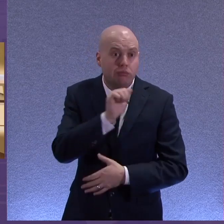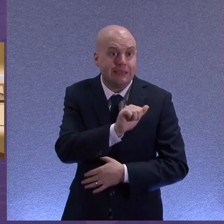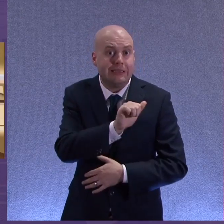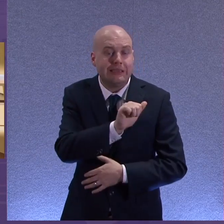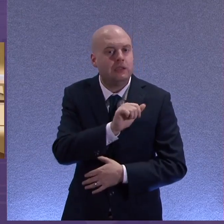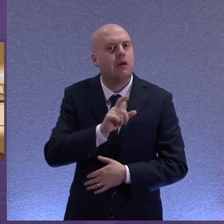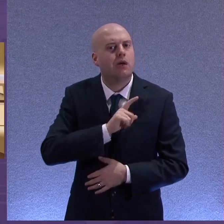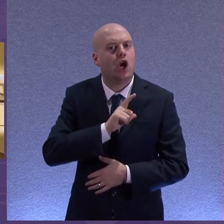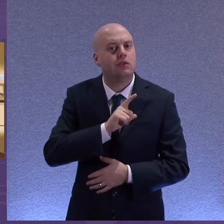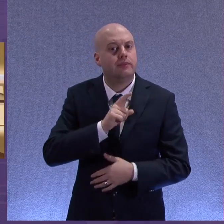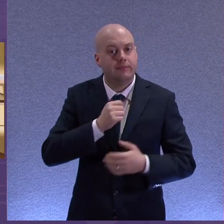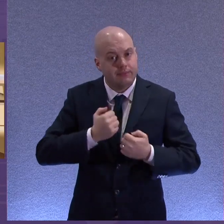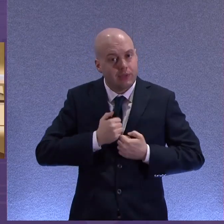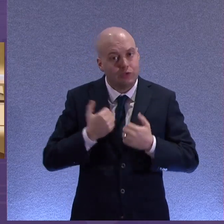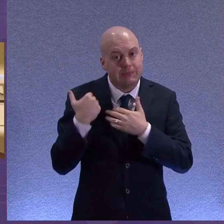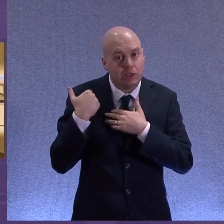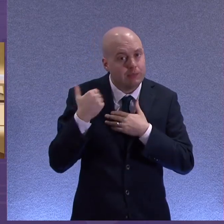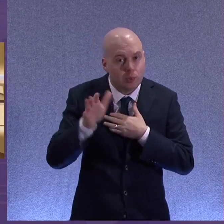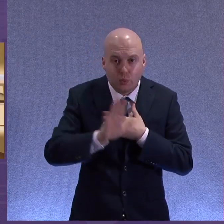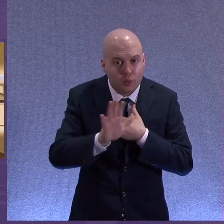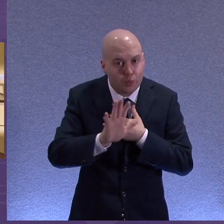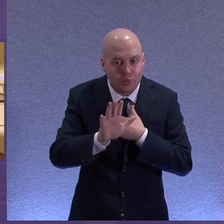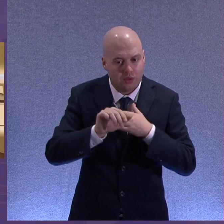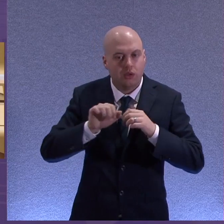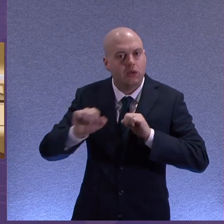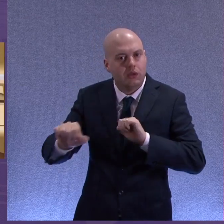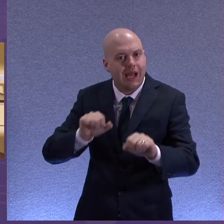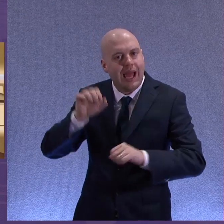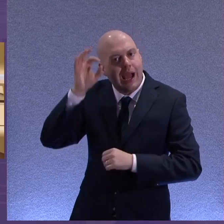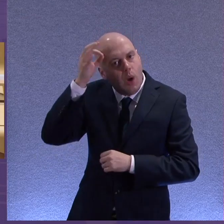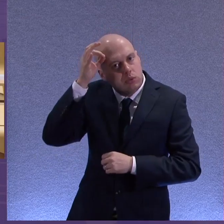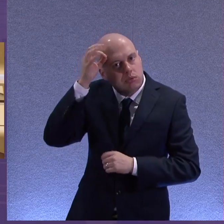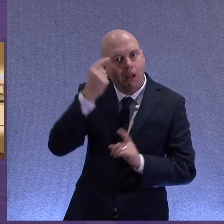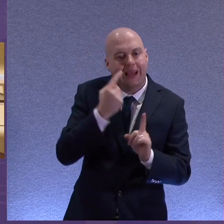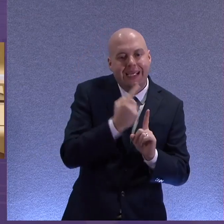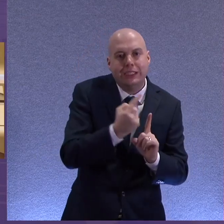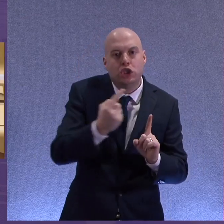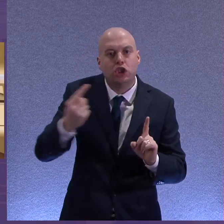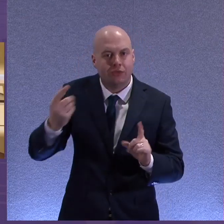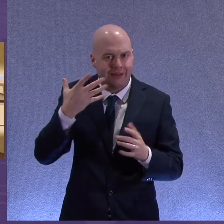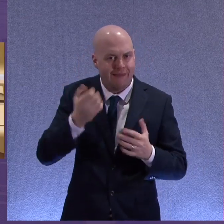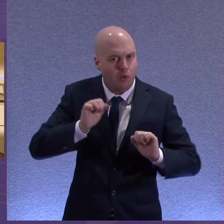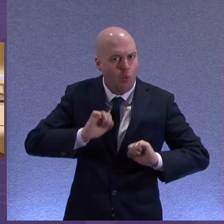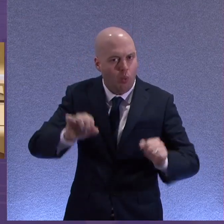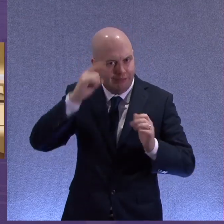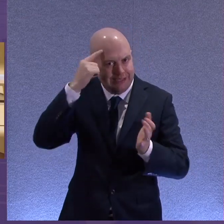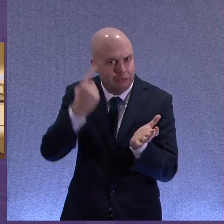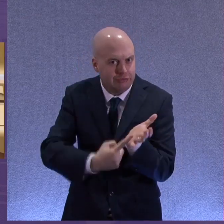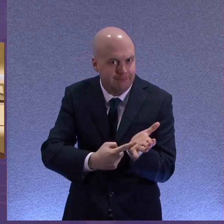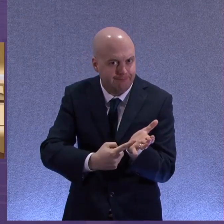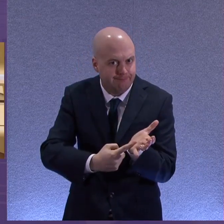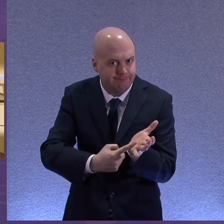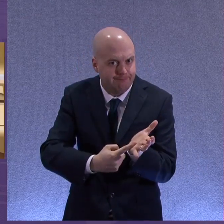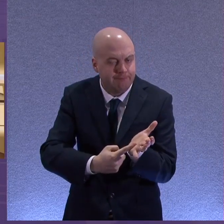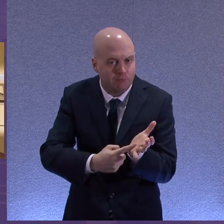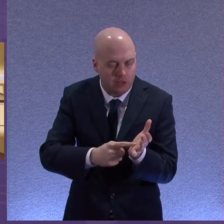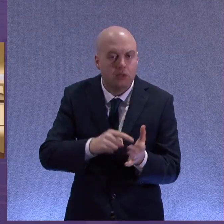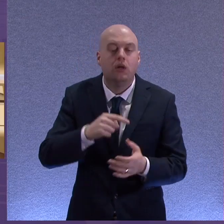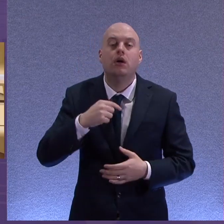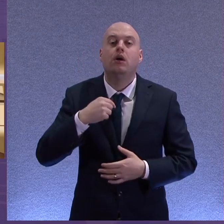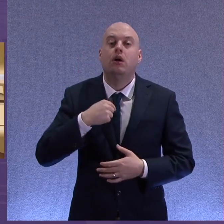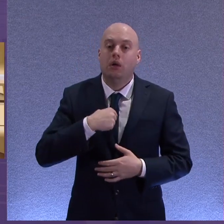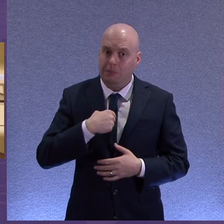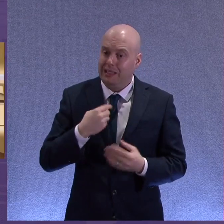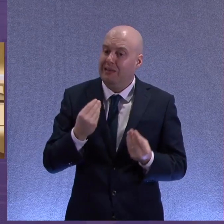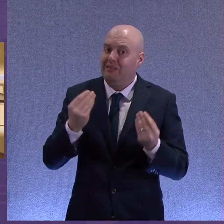Bailey sets out in the guidance, I confirm the points she makes about the composition of Category 2. We have deliberately left flexibility with